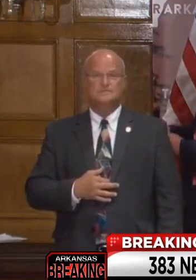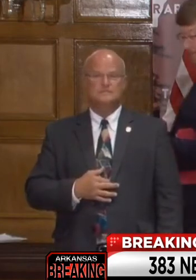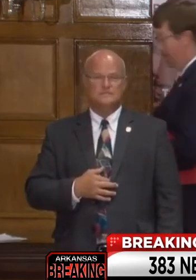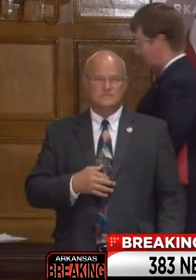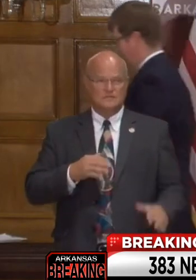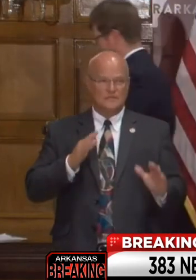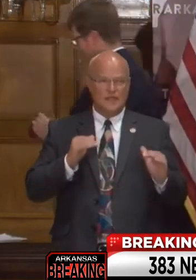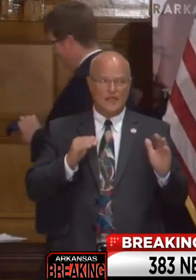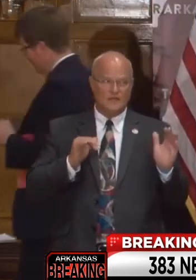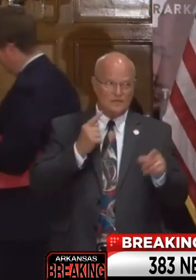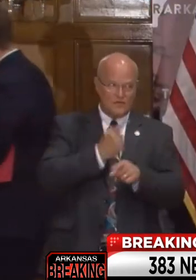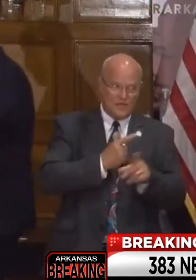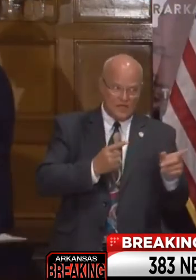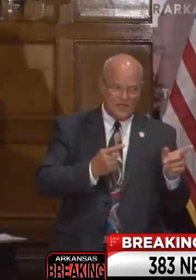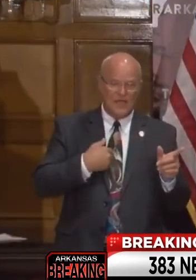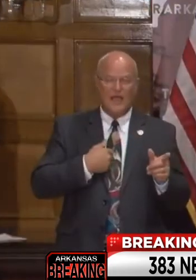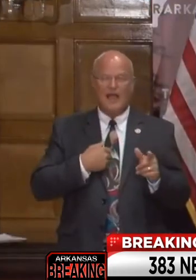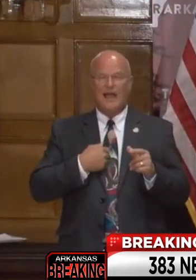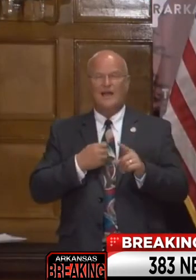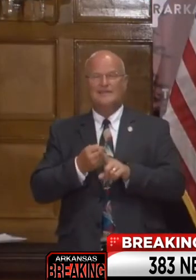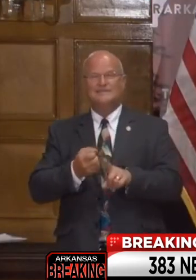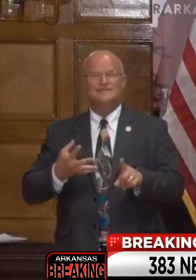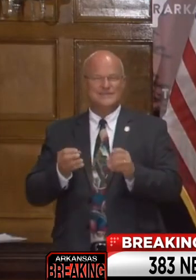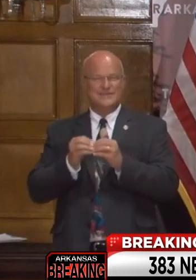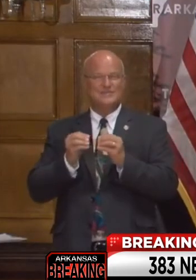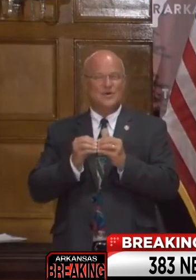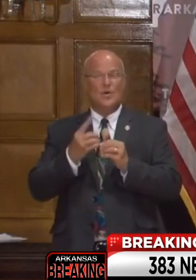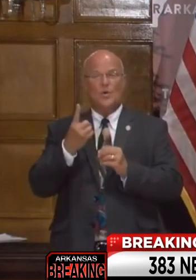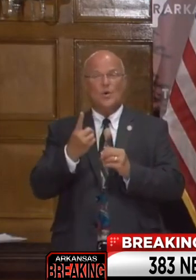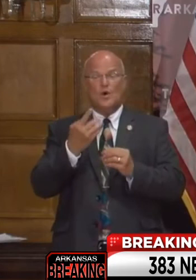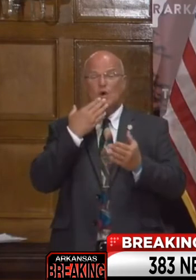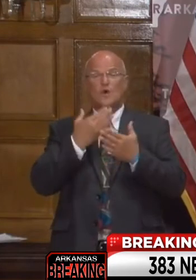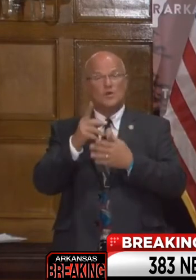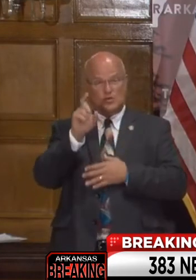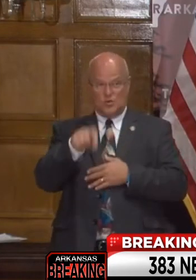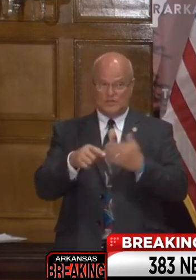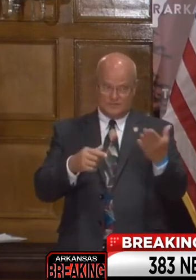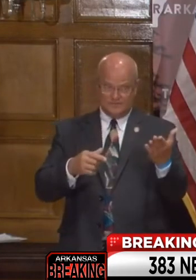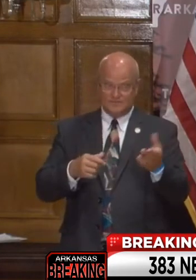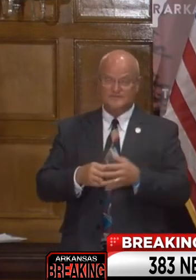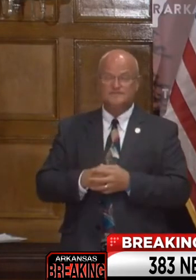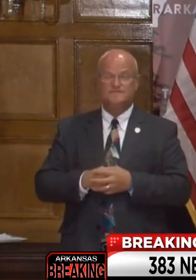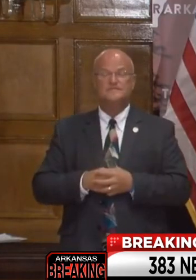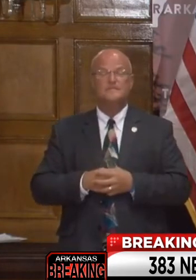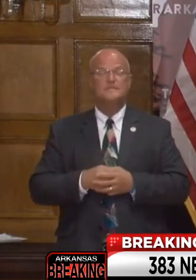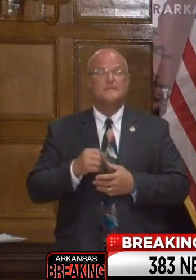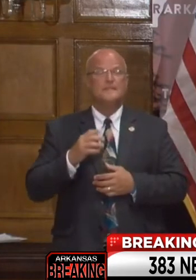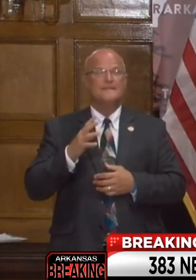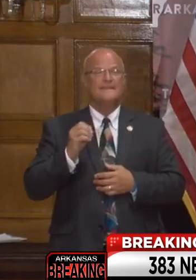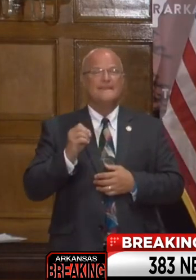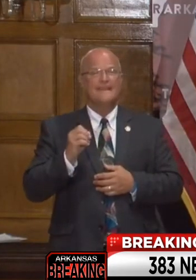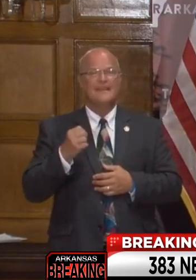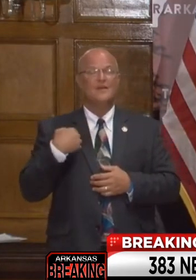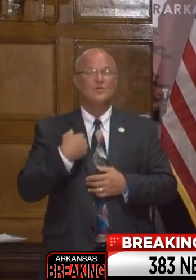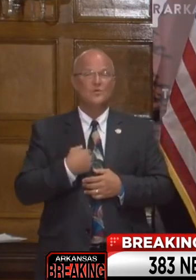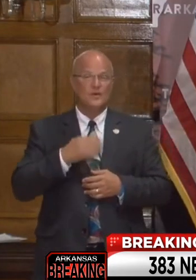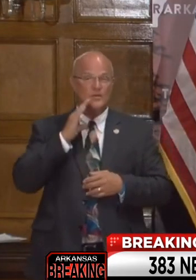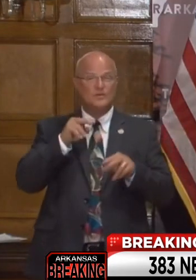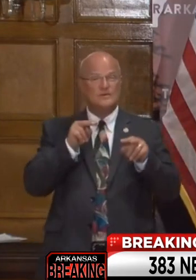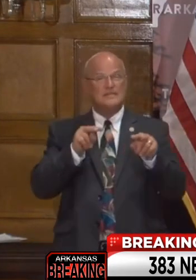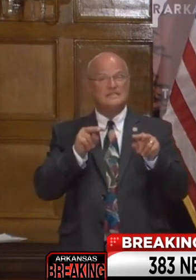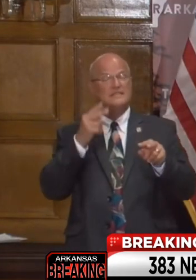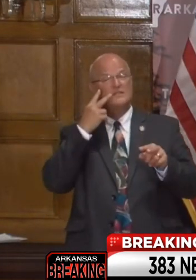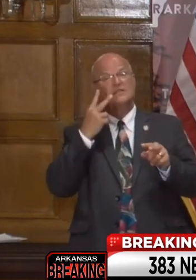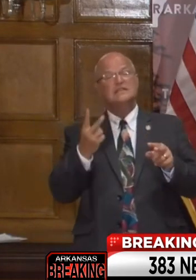Thank you, Secretary Key. And let me elaborate that's a very good question. And we'll continue